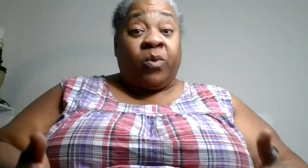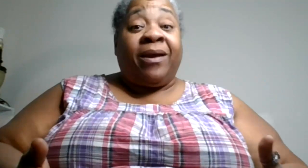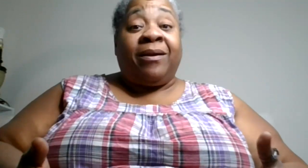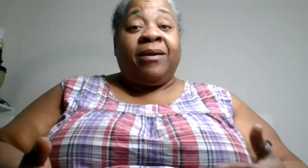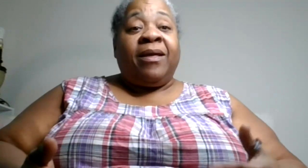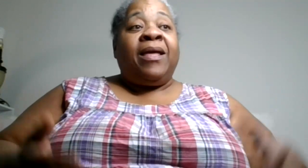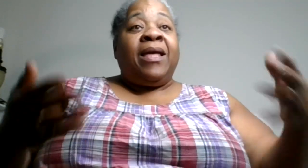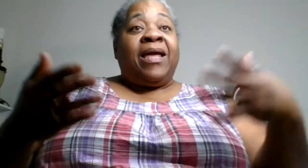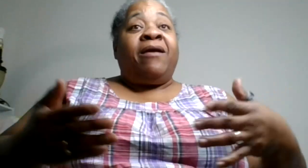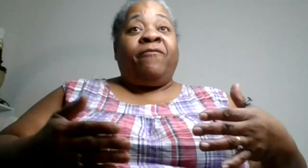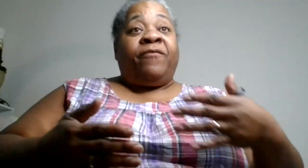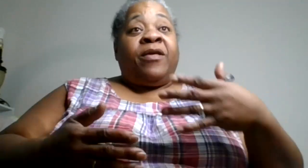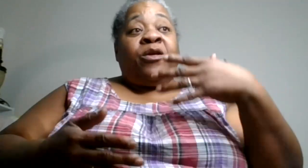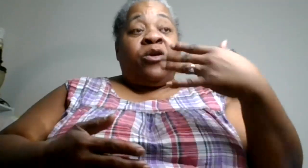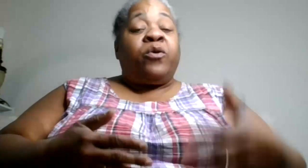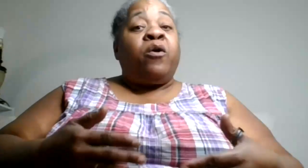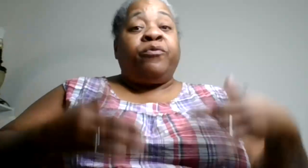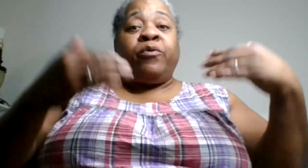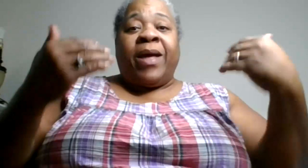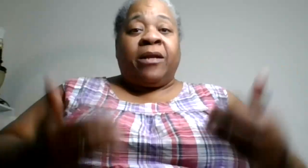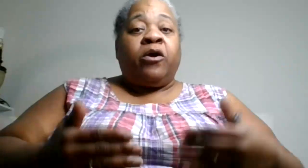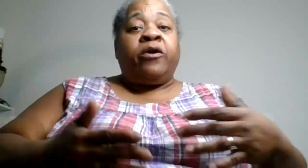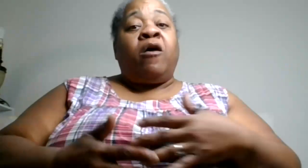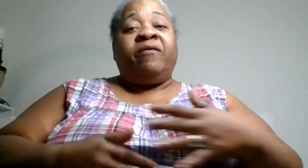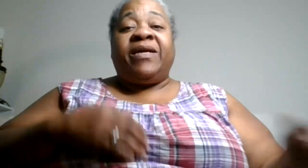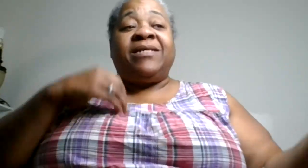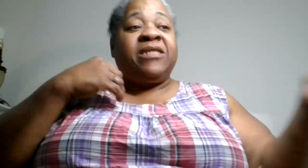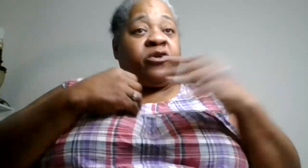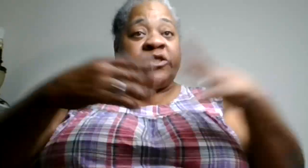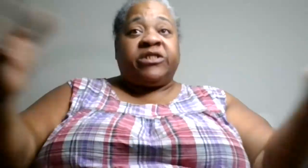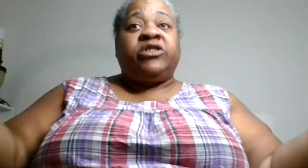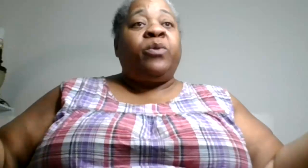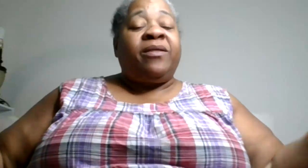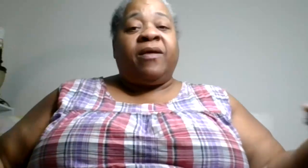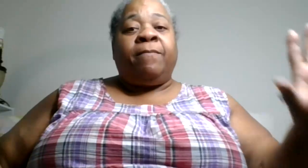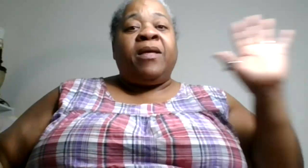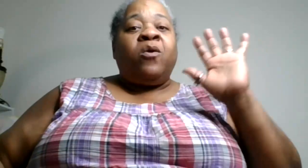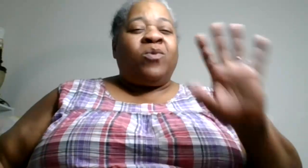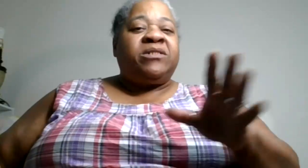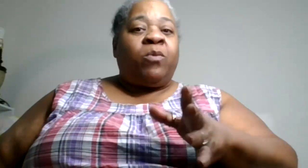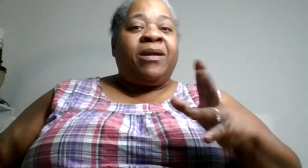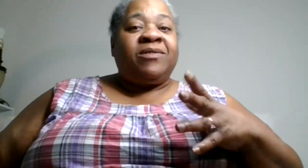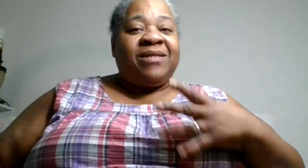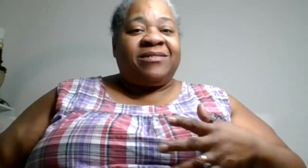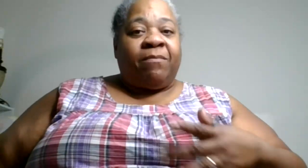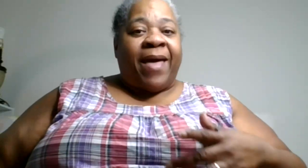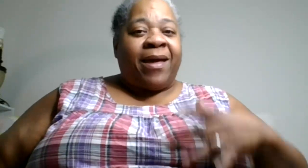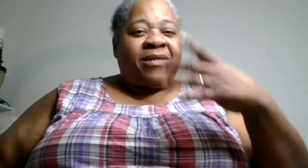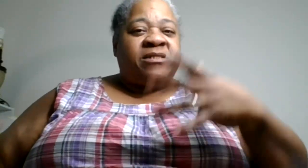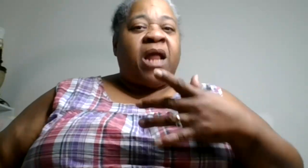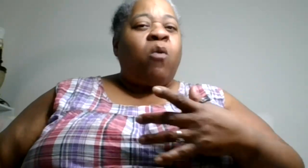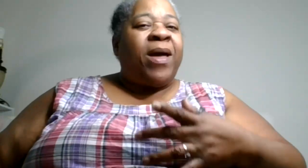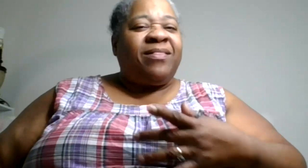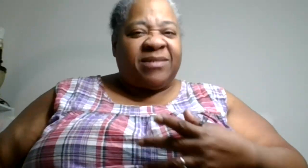it. If you go through and learn all of these and you're just doing them, when someone else does it back, it's not quite the